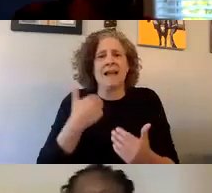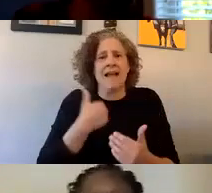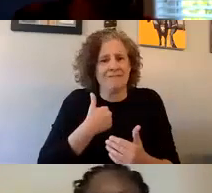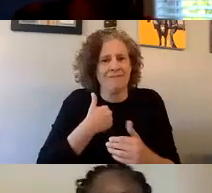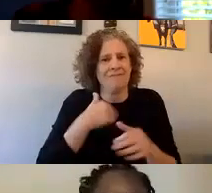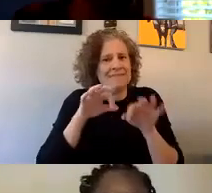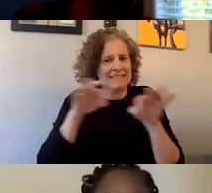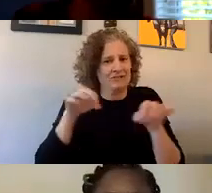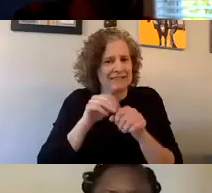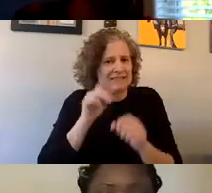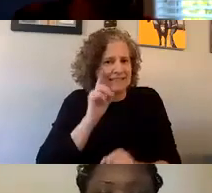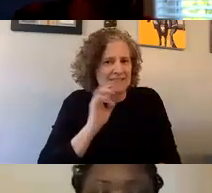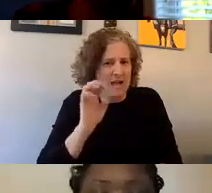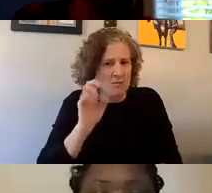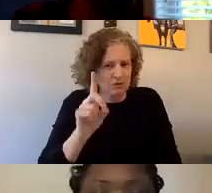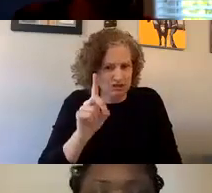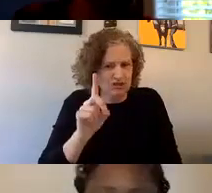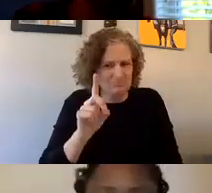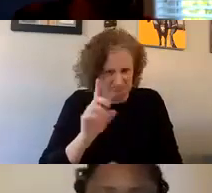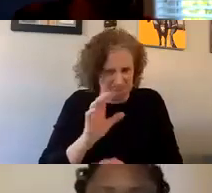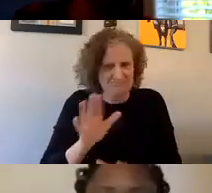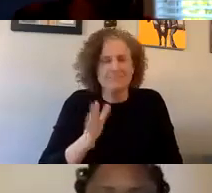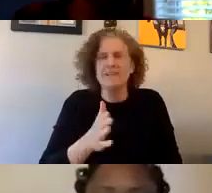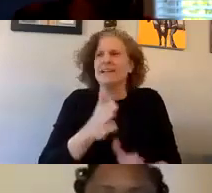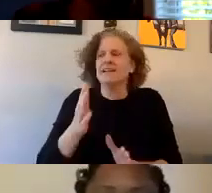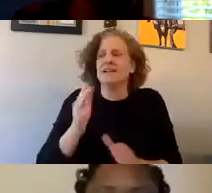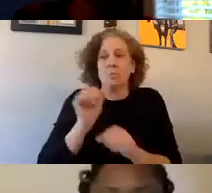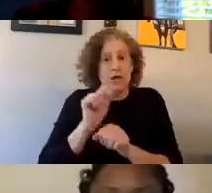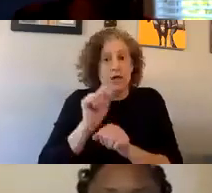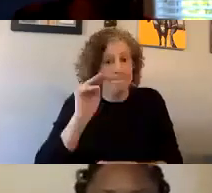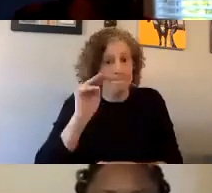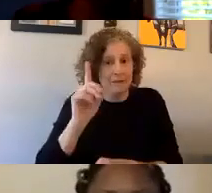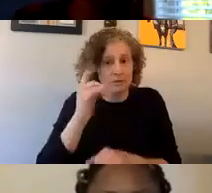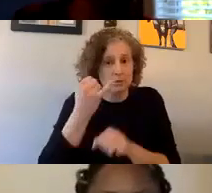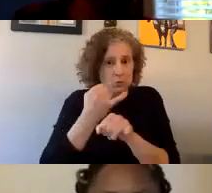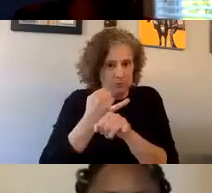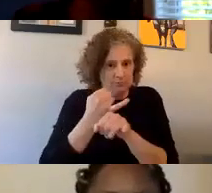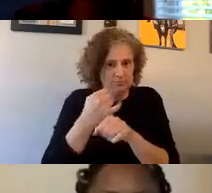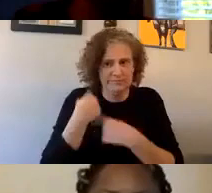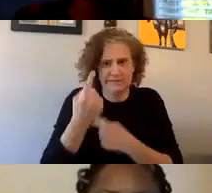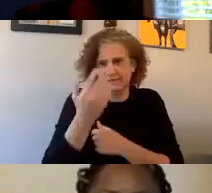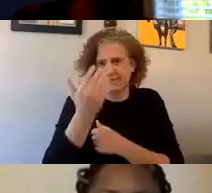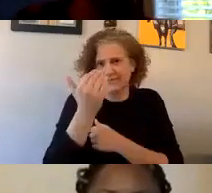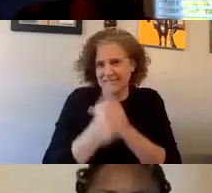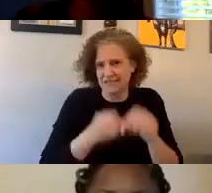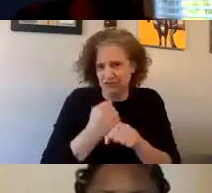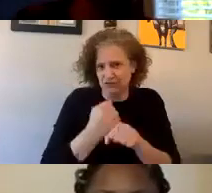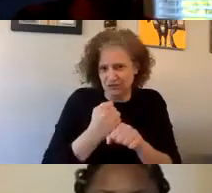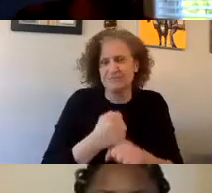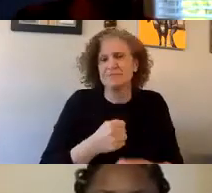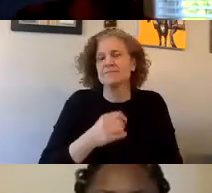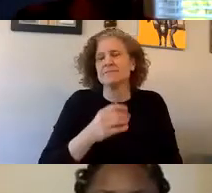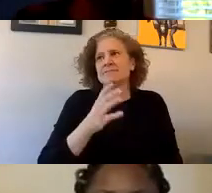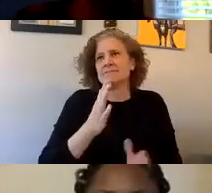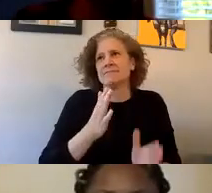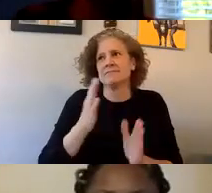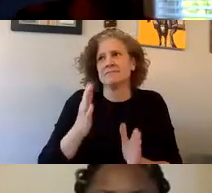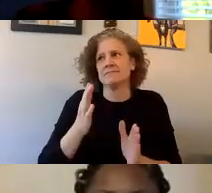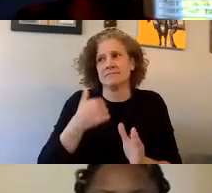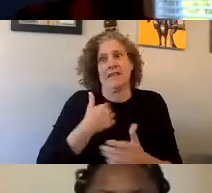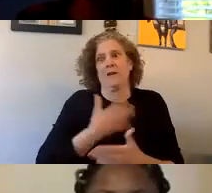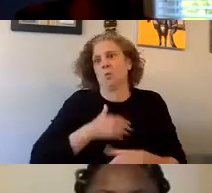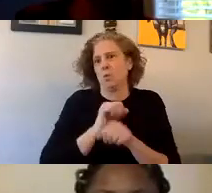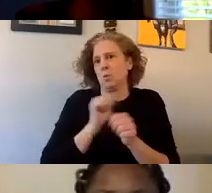sister. Let's see. I have a degree in deaf education, and I work at Maryland School for the Deaf for the last 15